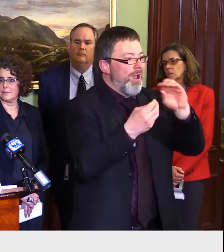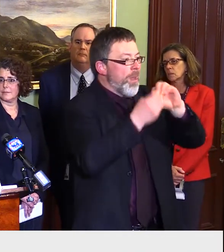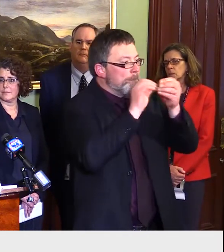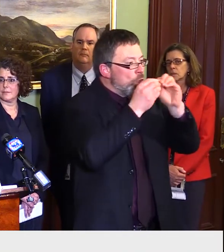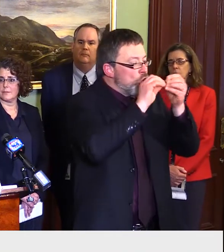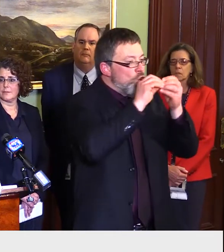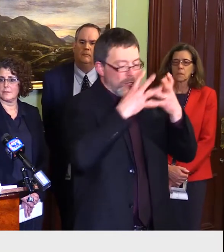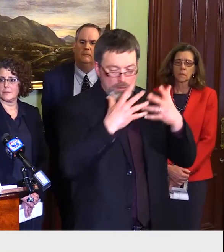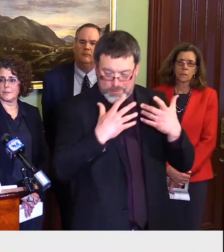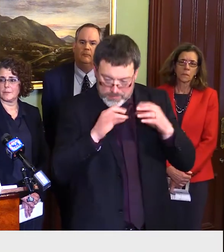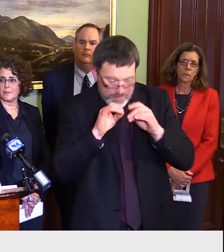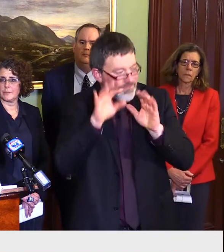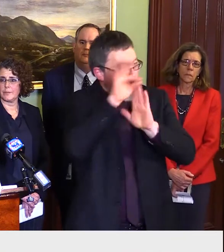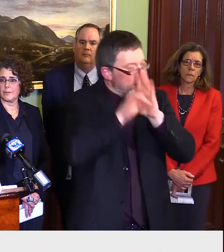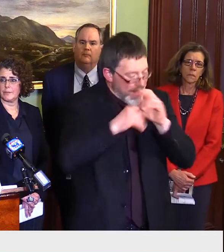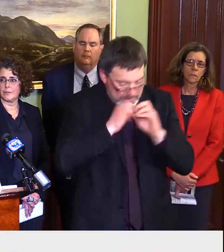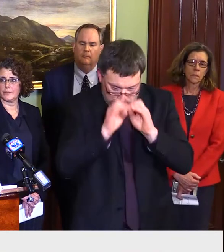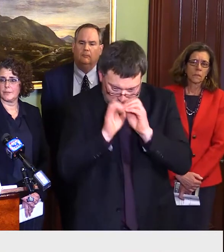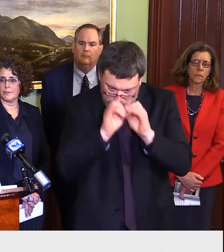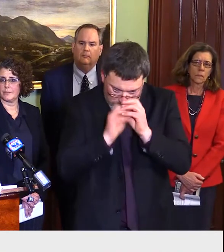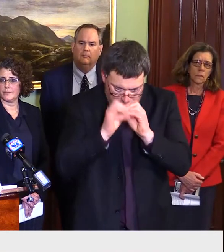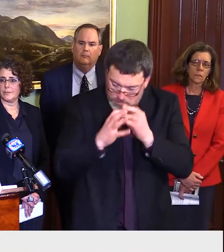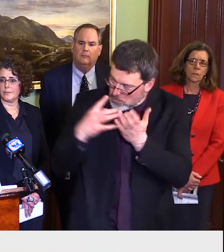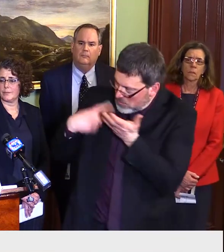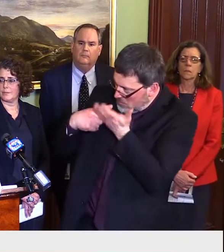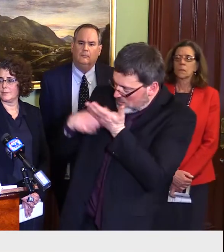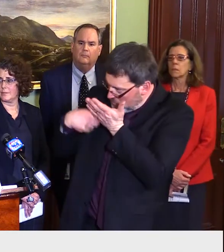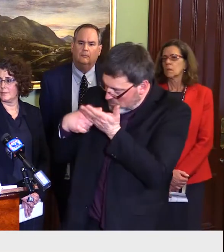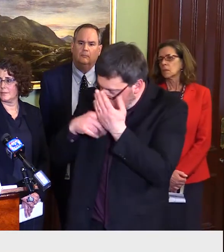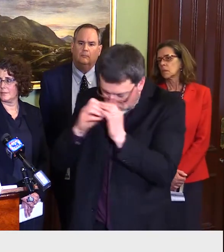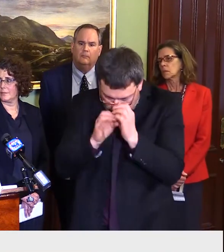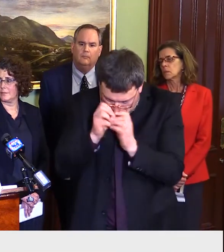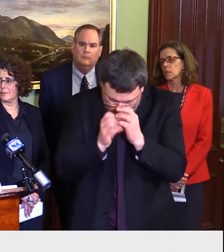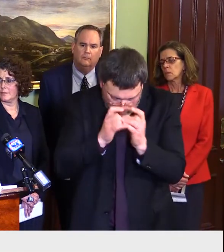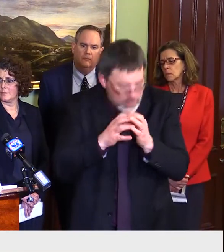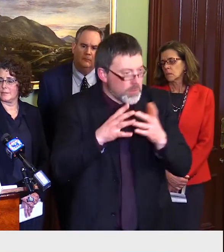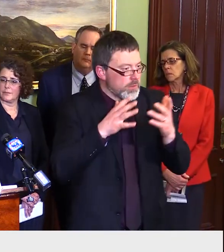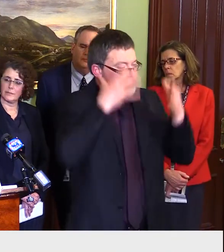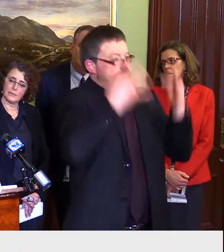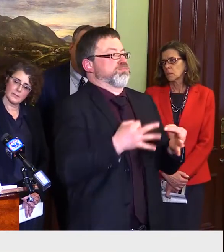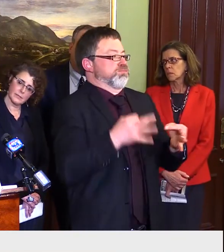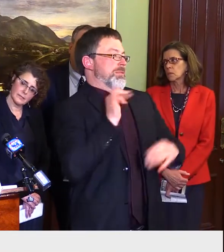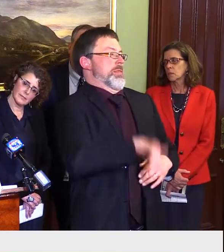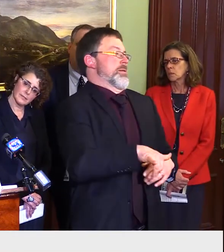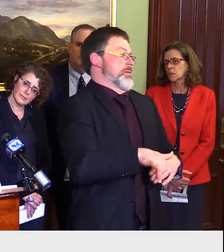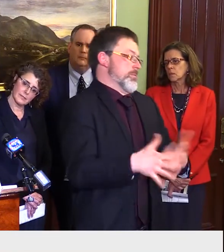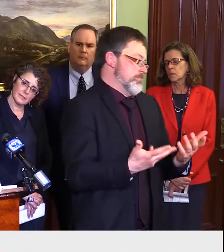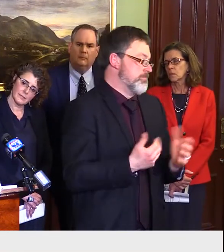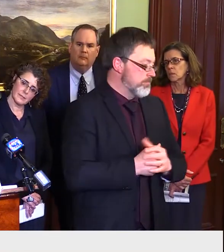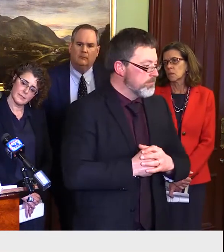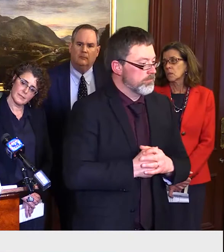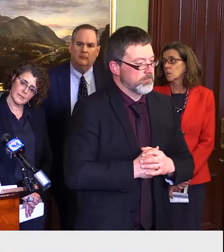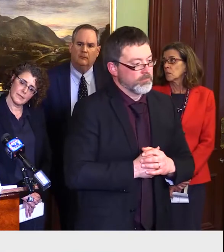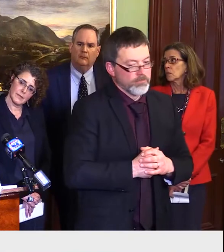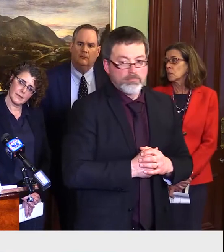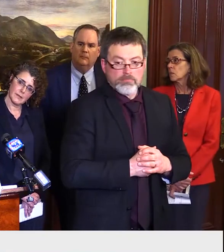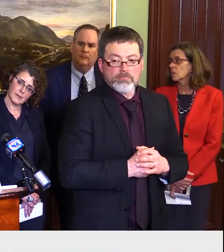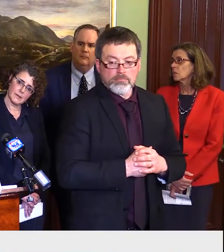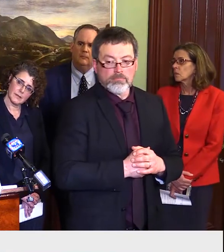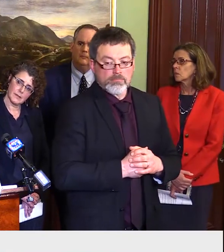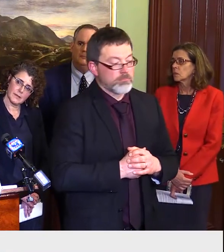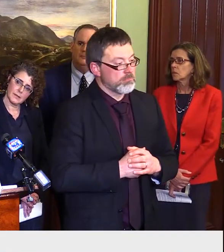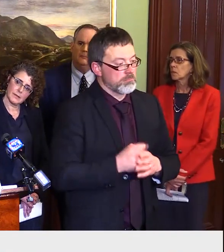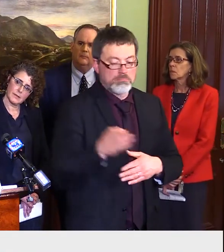Levine mentioned mathematical modeling. Have you seen any mathematical modeling that forecasts projected infection rates in Vermont?